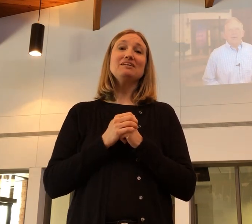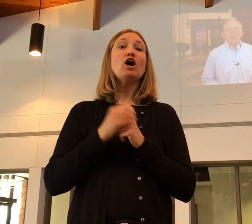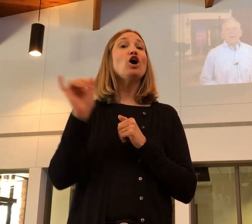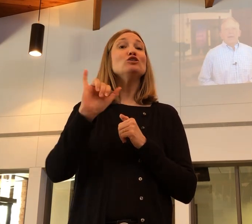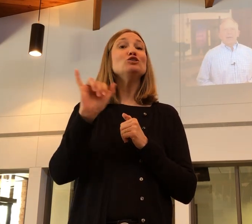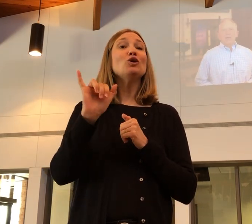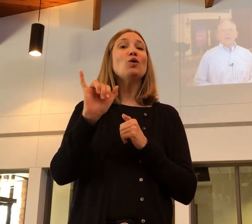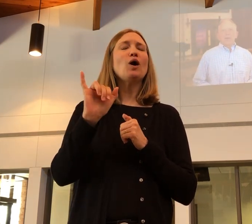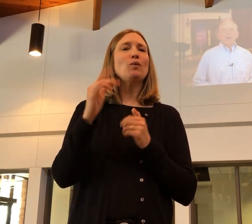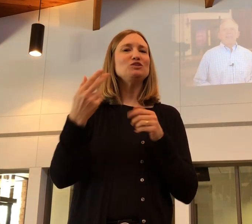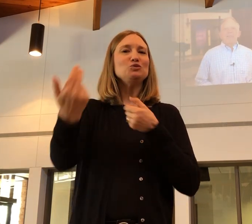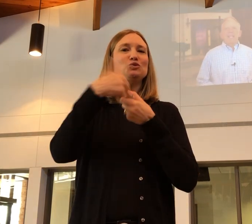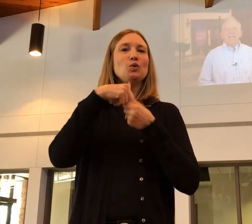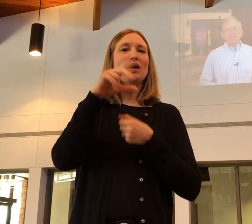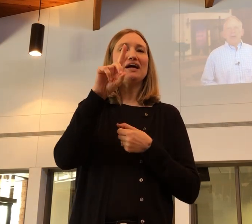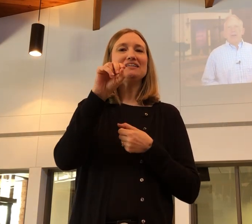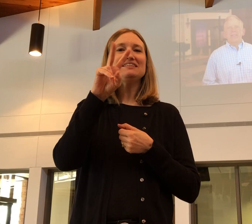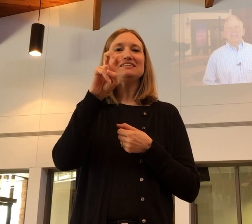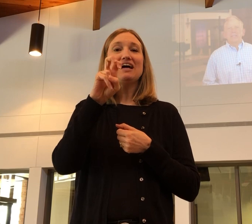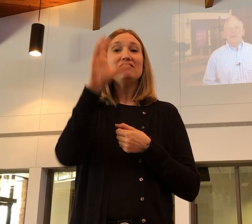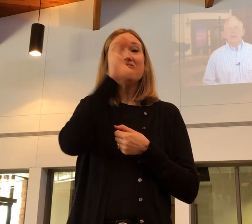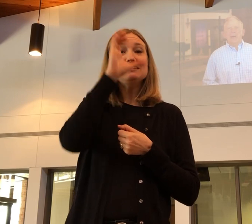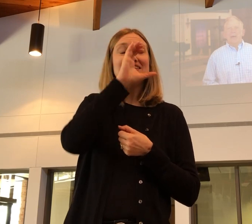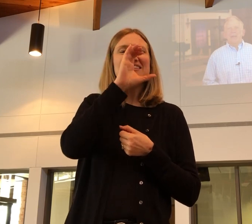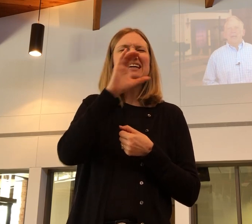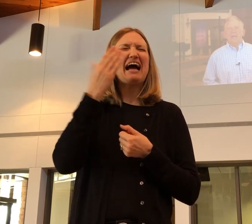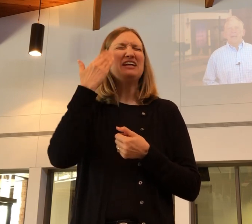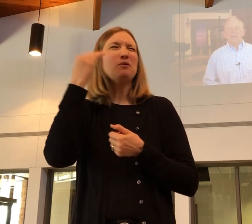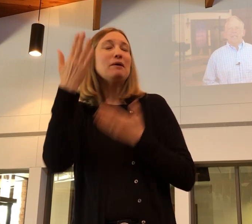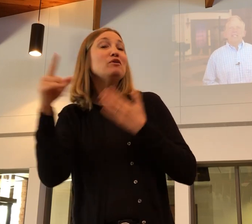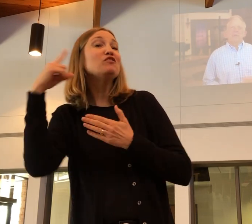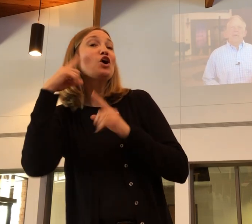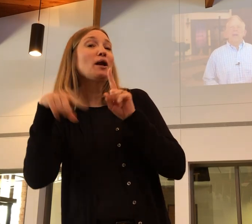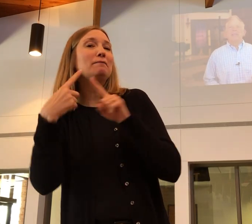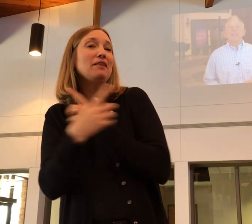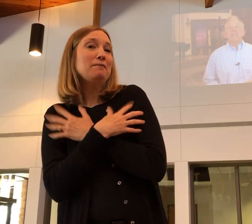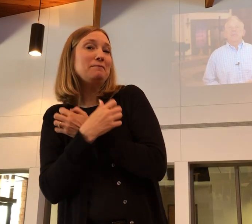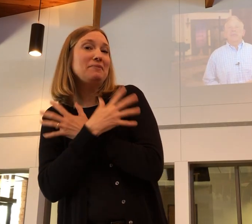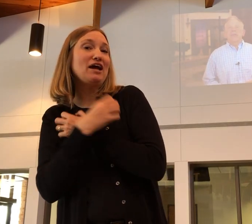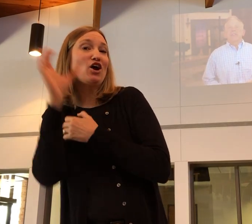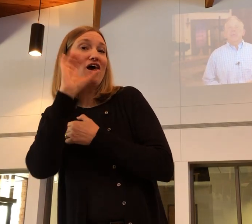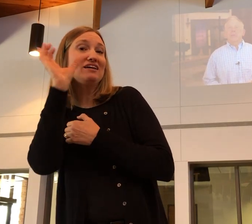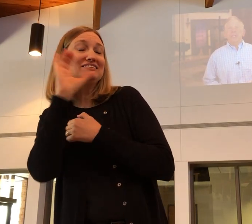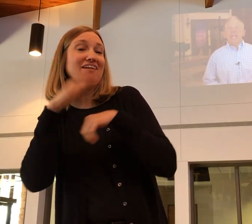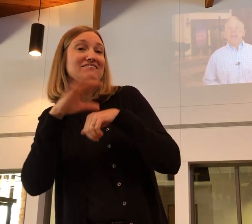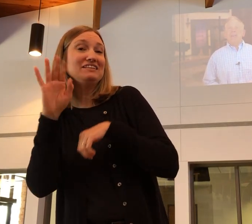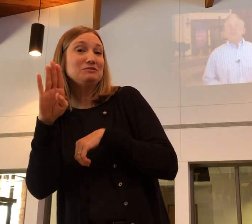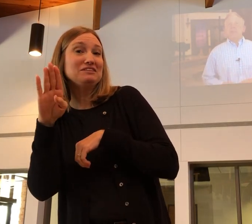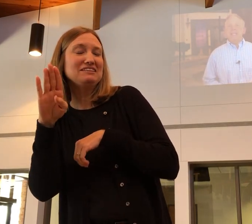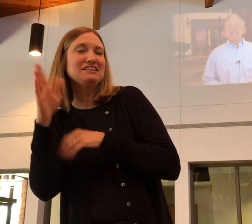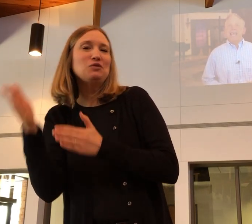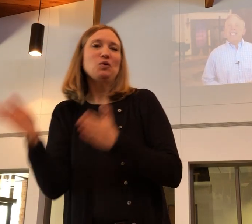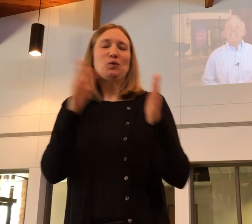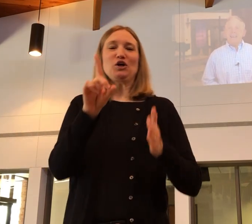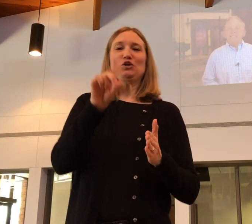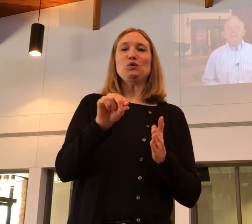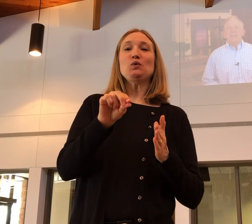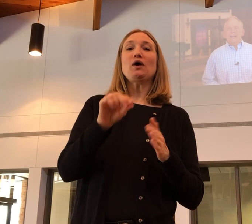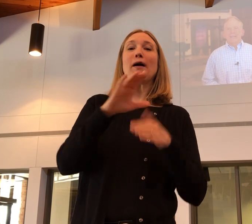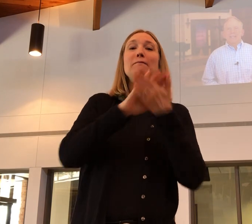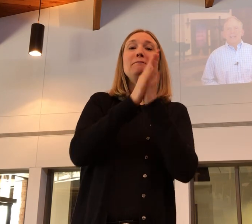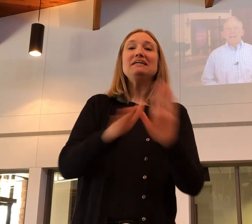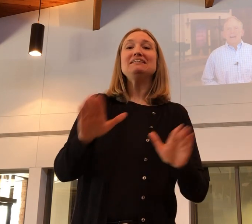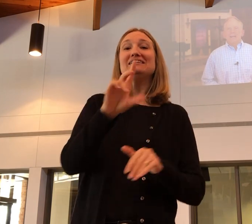hunt. You are aware of the teddy bear hunt that's going on, craze that's going on in Facebook. So we're going to have a peace